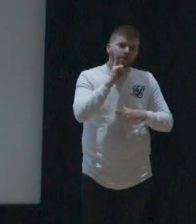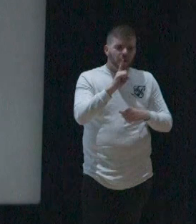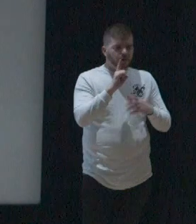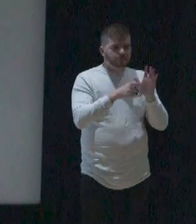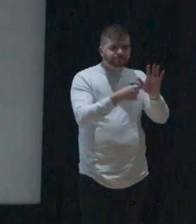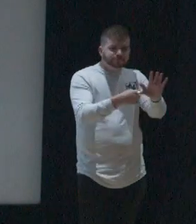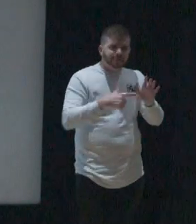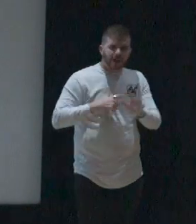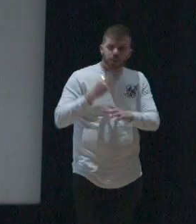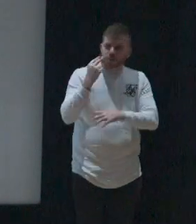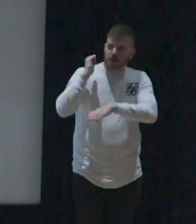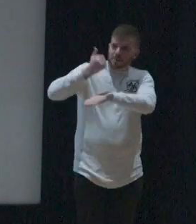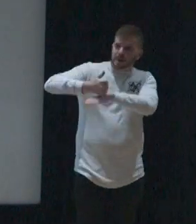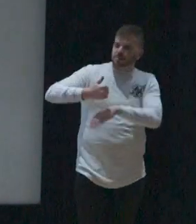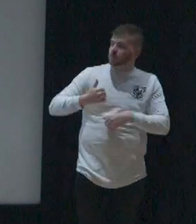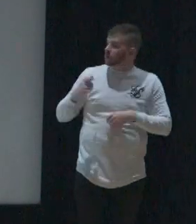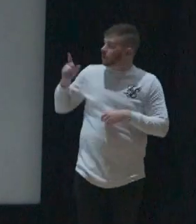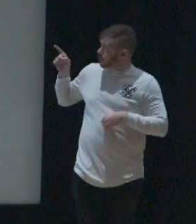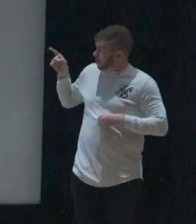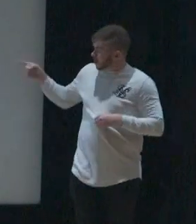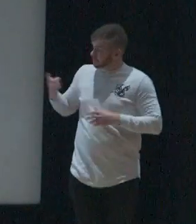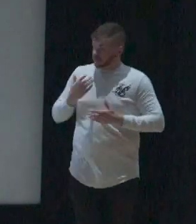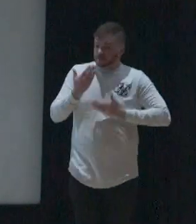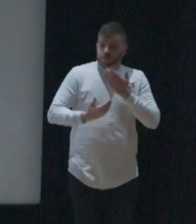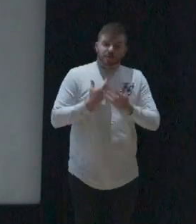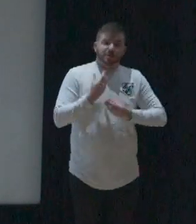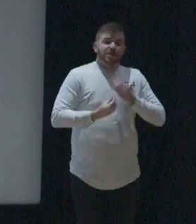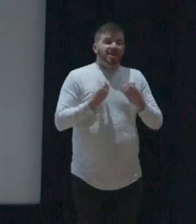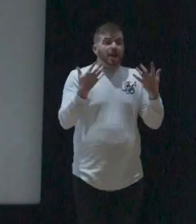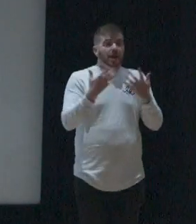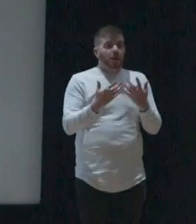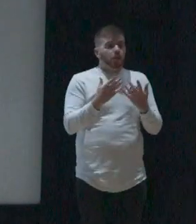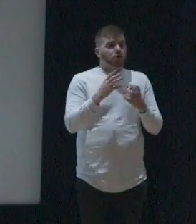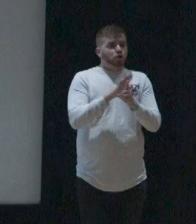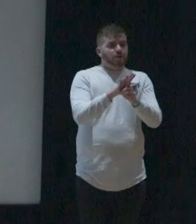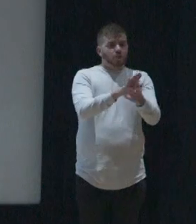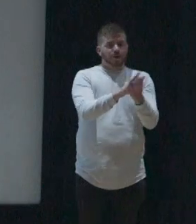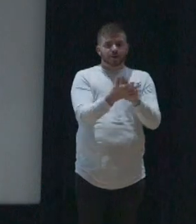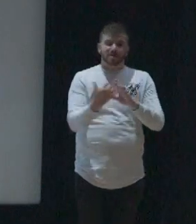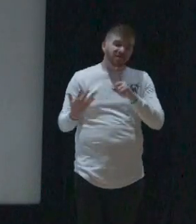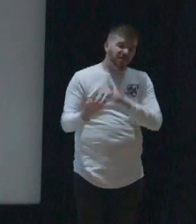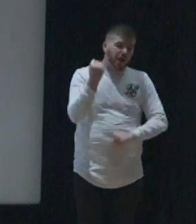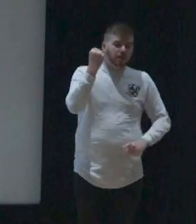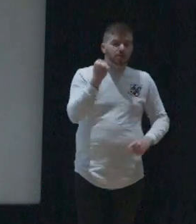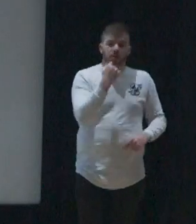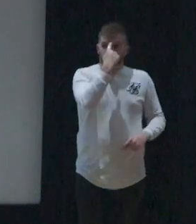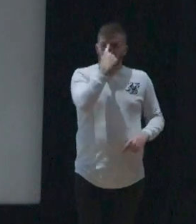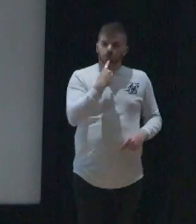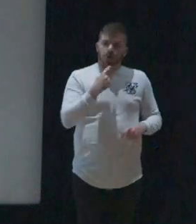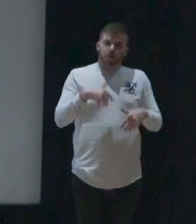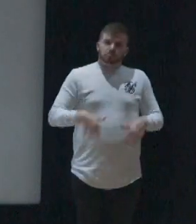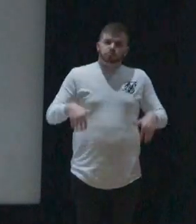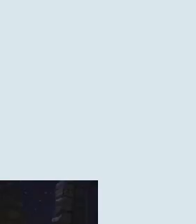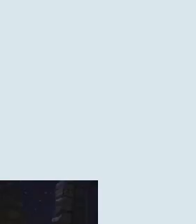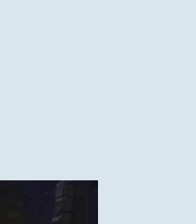pillars. And so this is a little bit of story explaining how Shadowhand finds the horse. She's hanging out in an outlaw hideout, and she starts off by